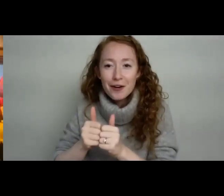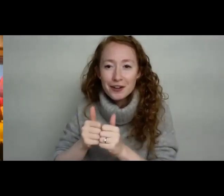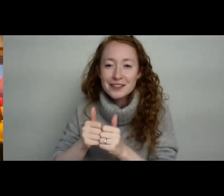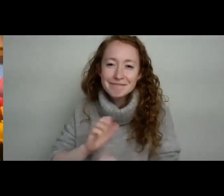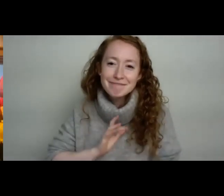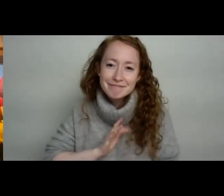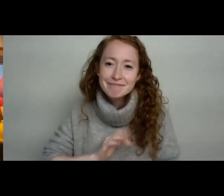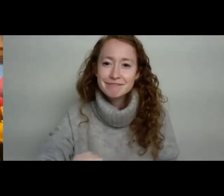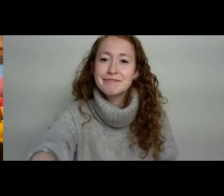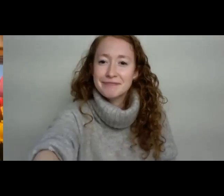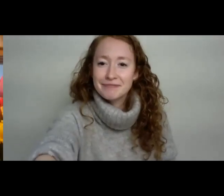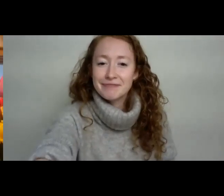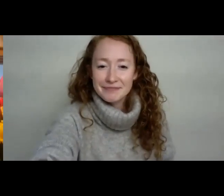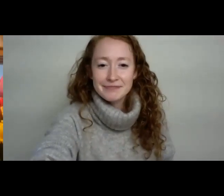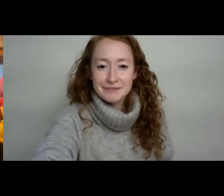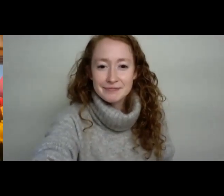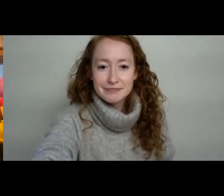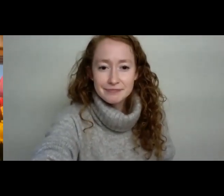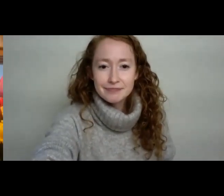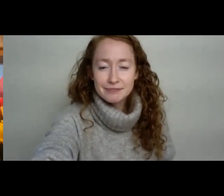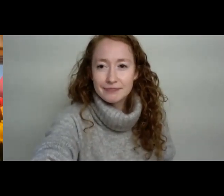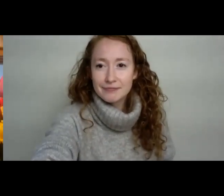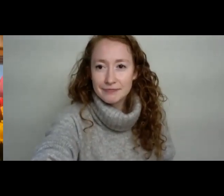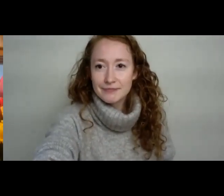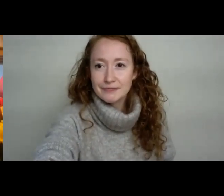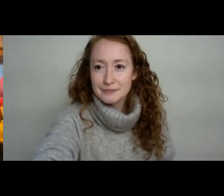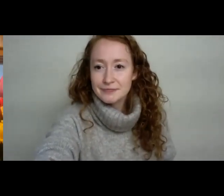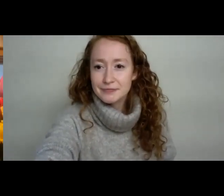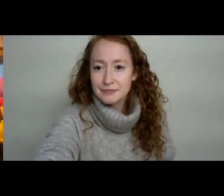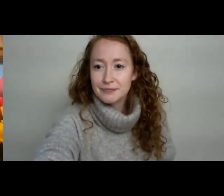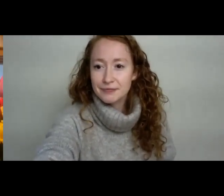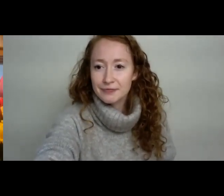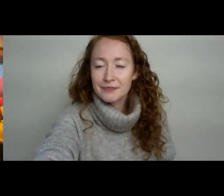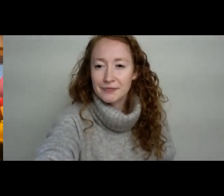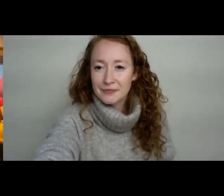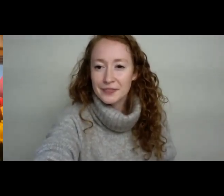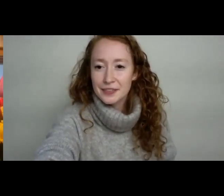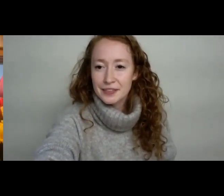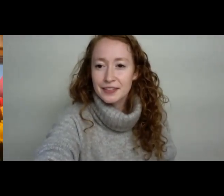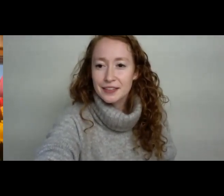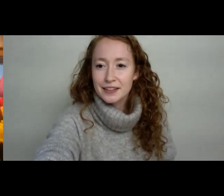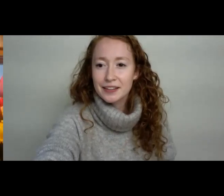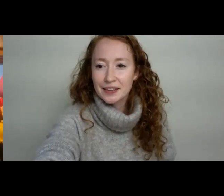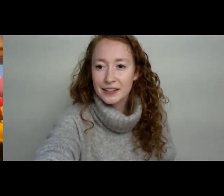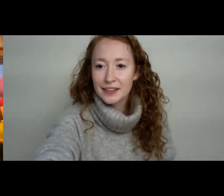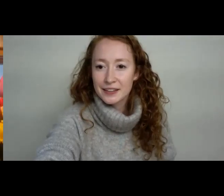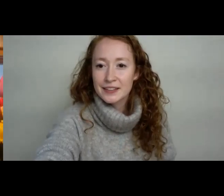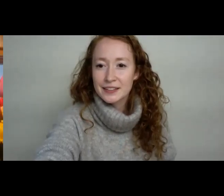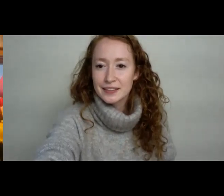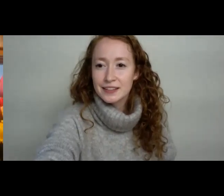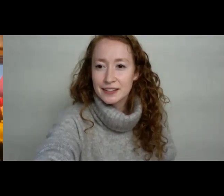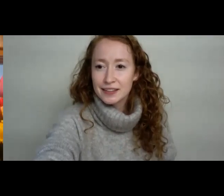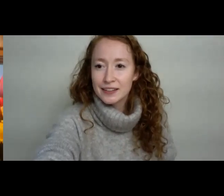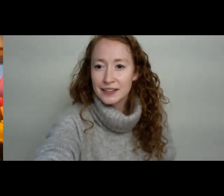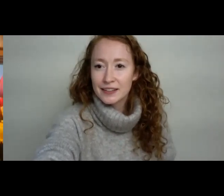more beautiful. So this evening, I'm so delighted to share a lot of info. We're gonna go